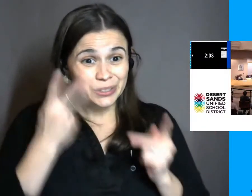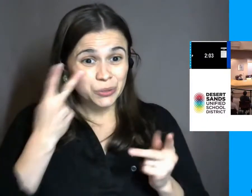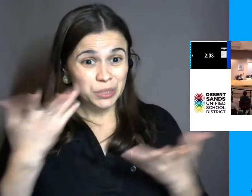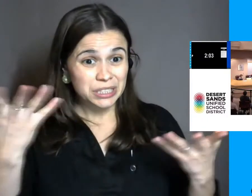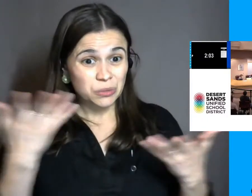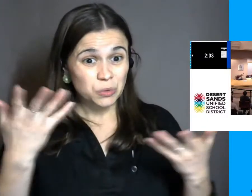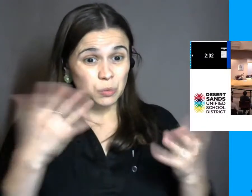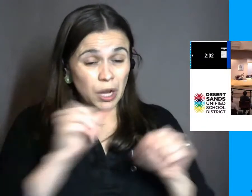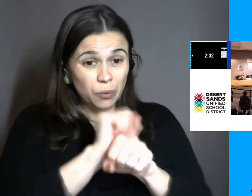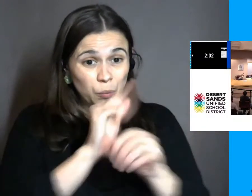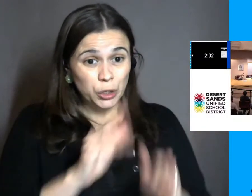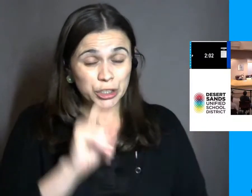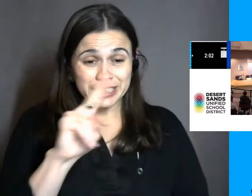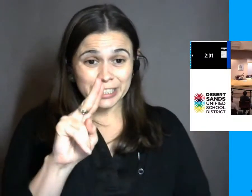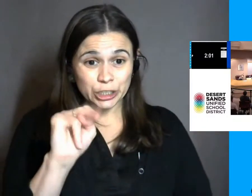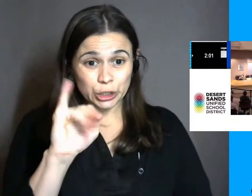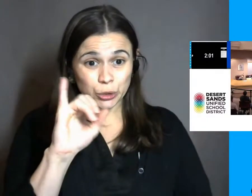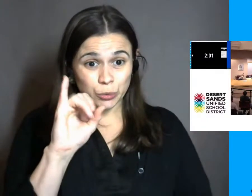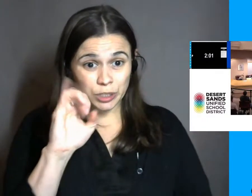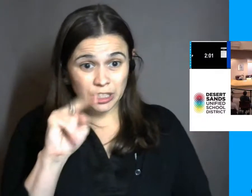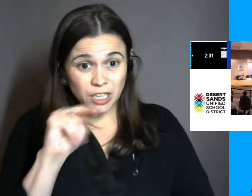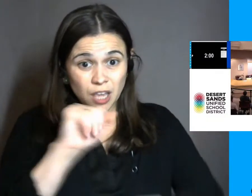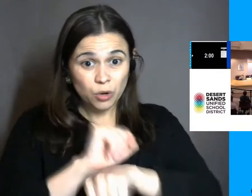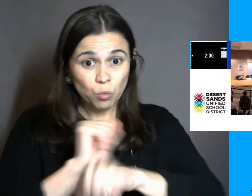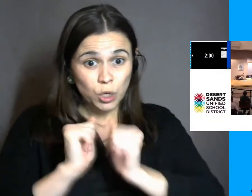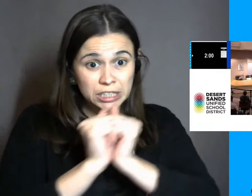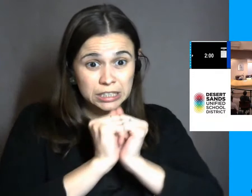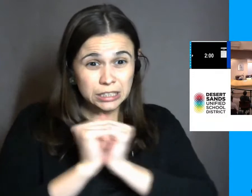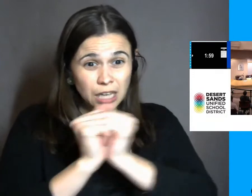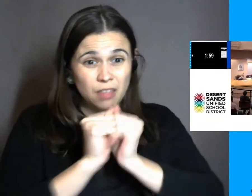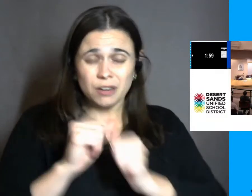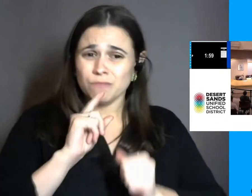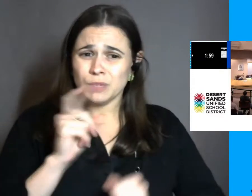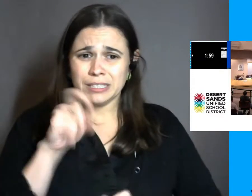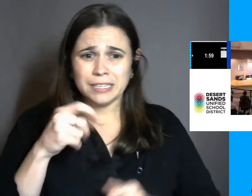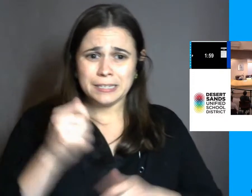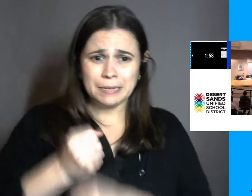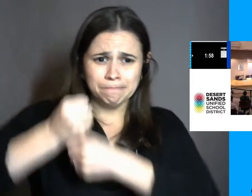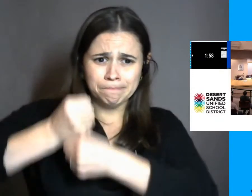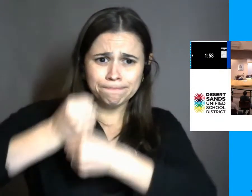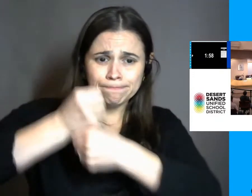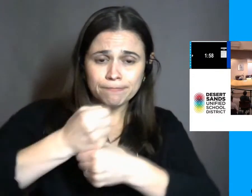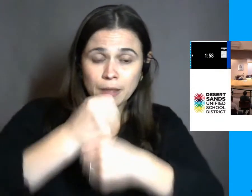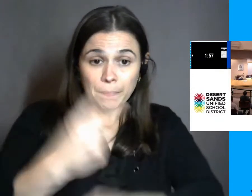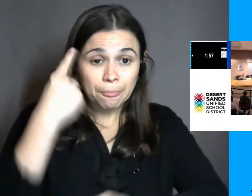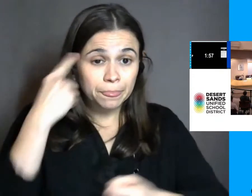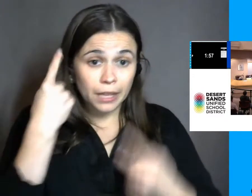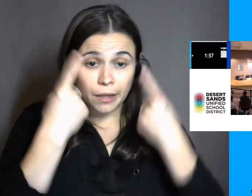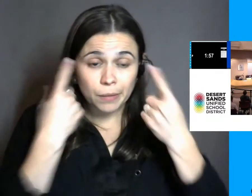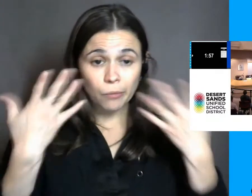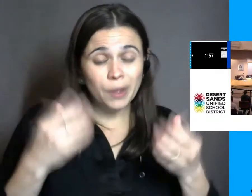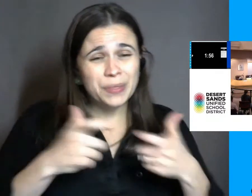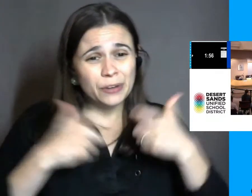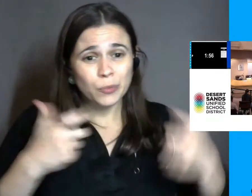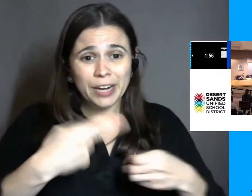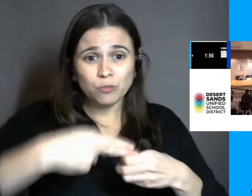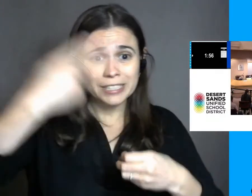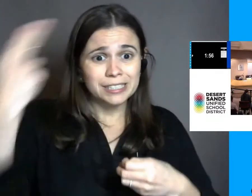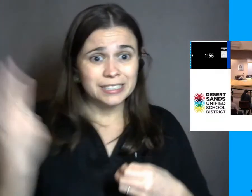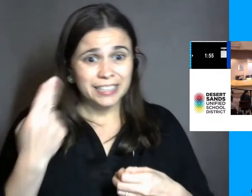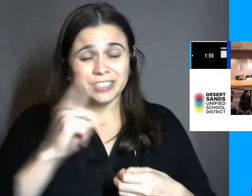unionize and get together, when we think about these things of the great resignation and just the premium that there is on